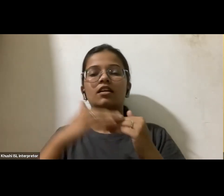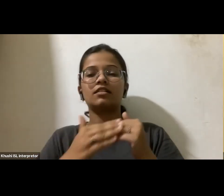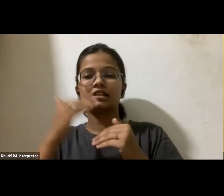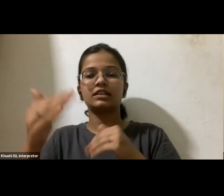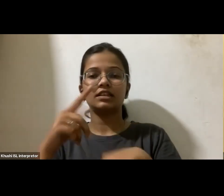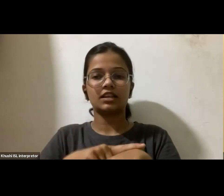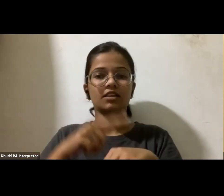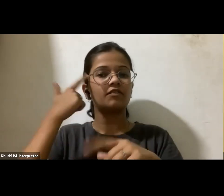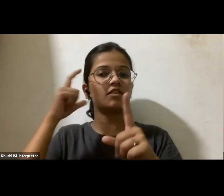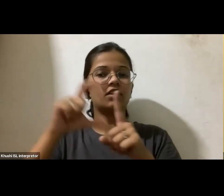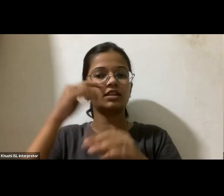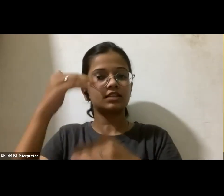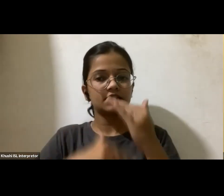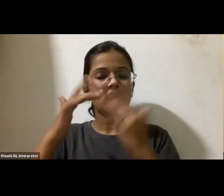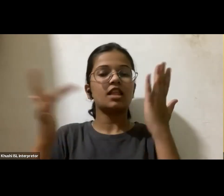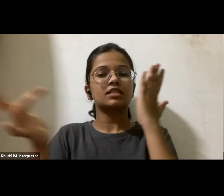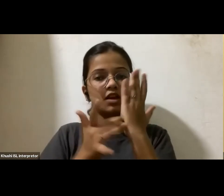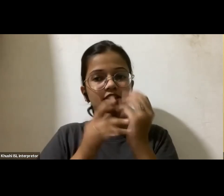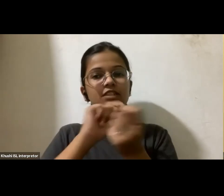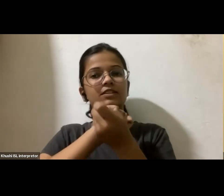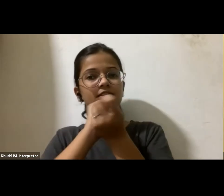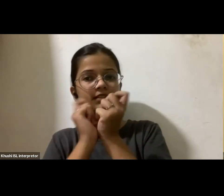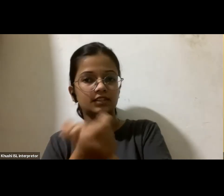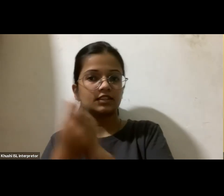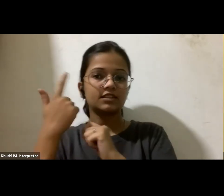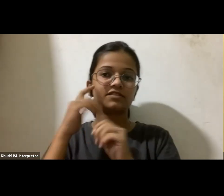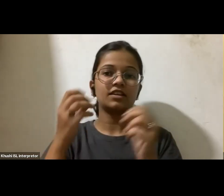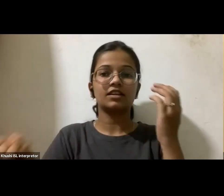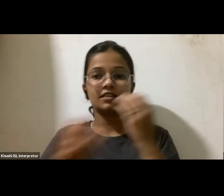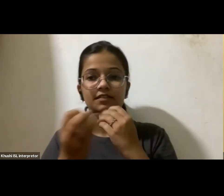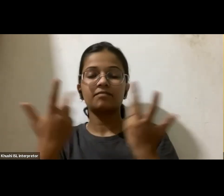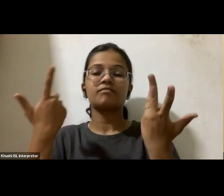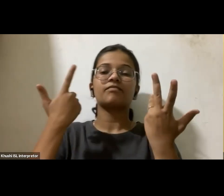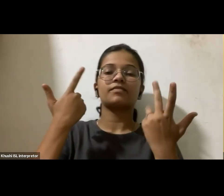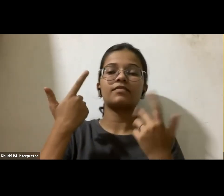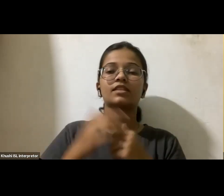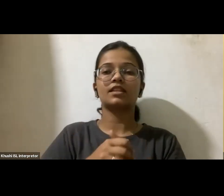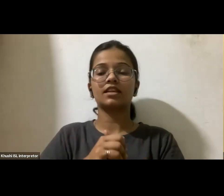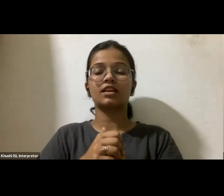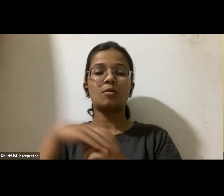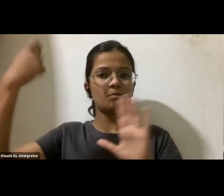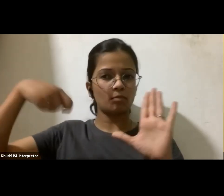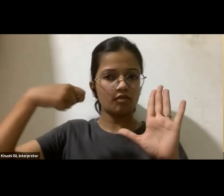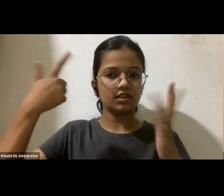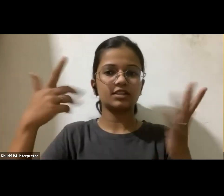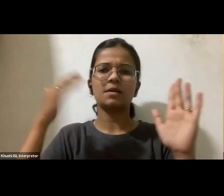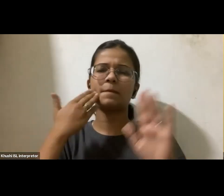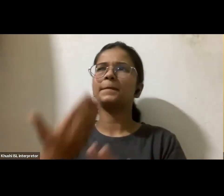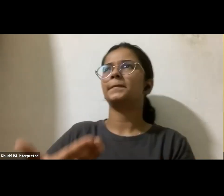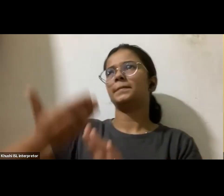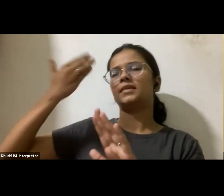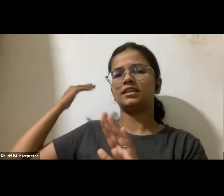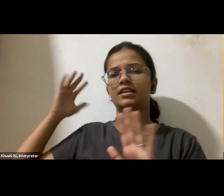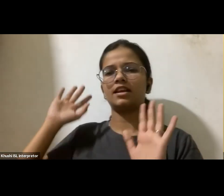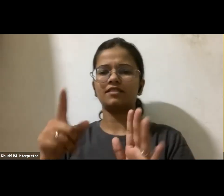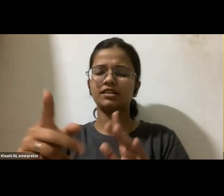with the development of new technology and changing influences, like, for example, Bollywood, in the later period, you